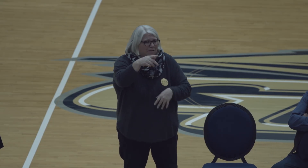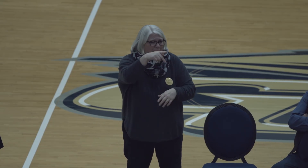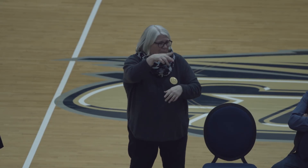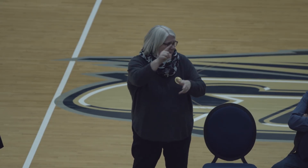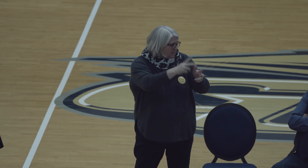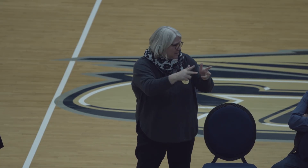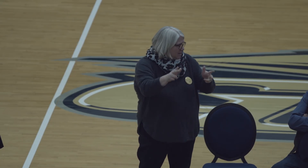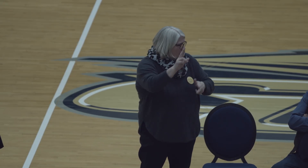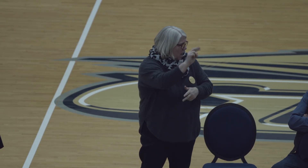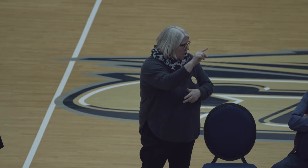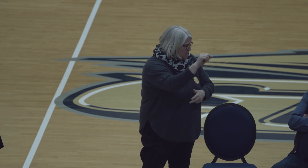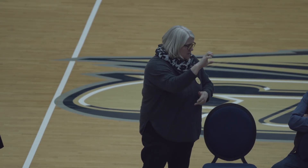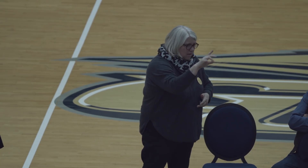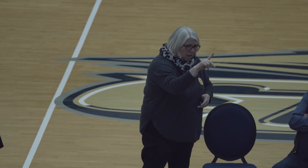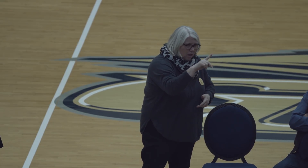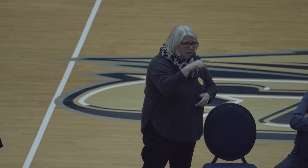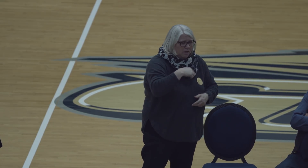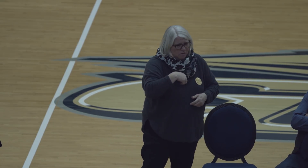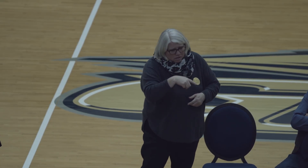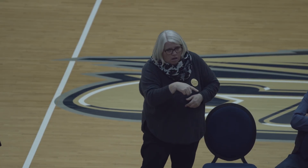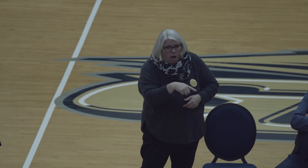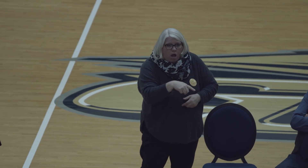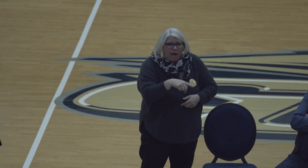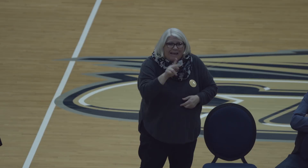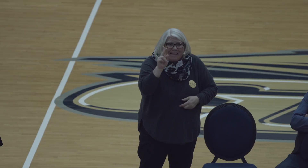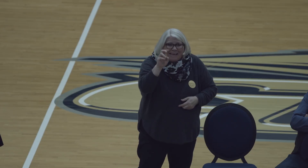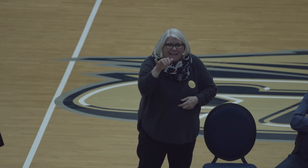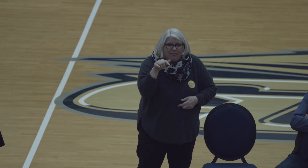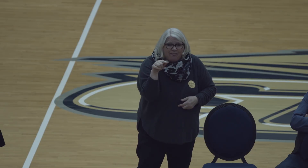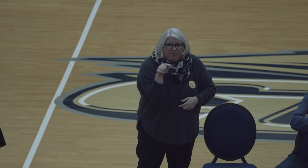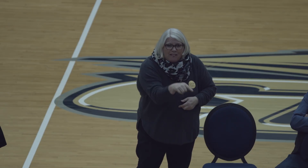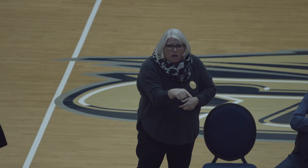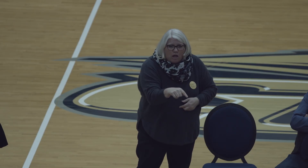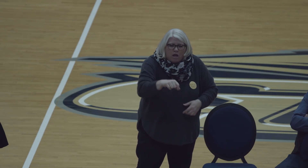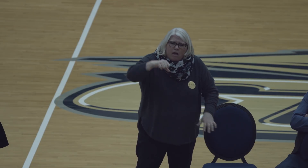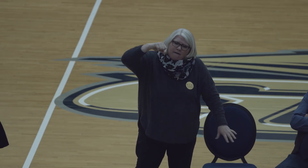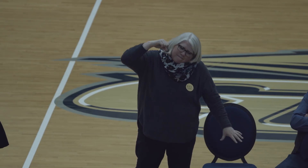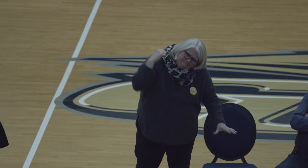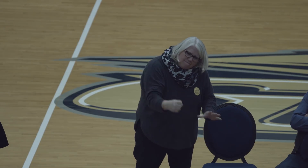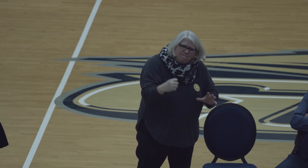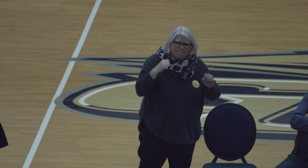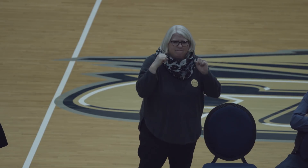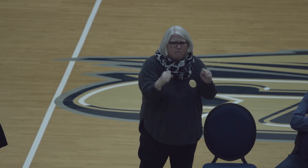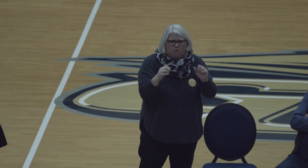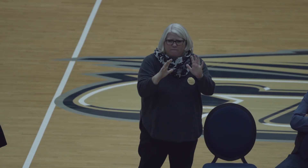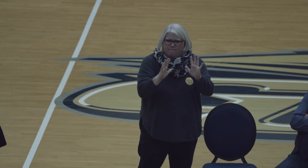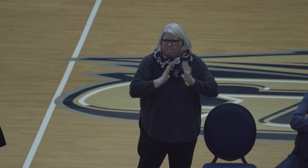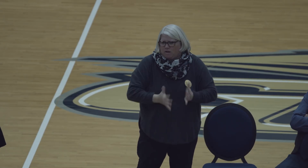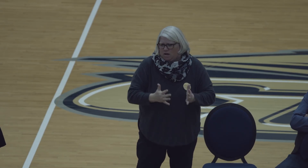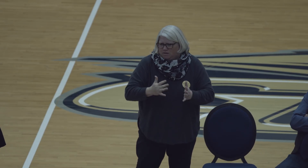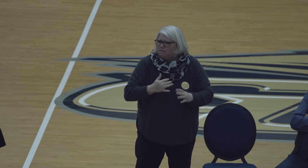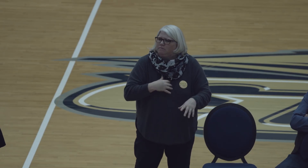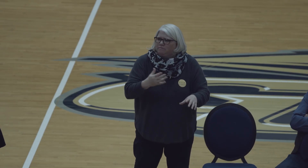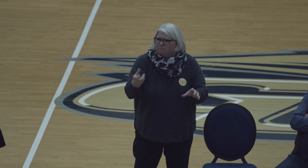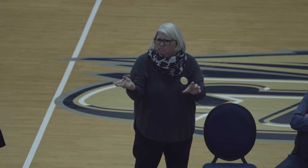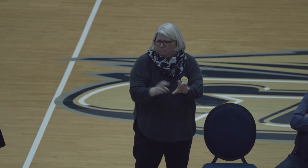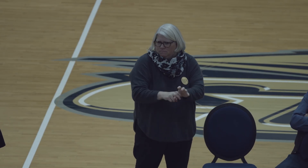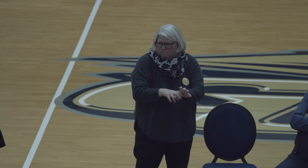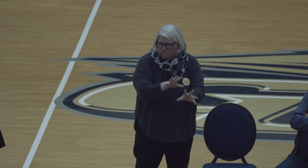right? Okay, so PPD at the time left the vans unlocked with the keys inside. So